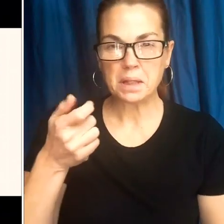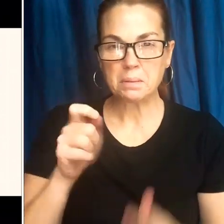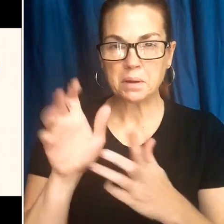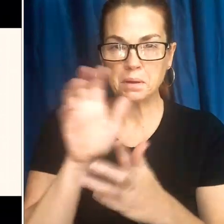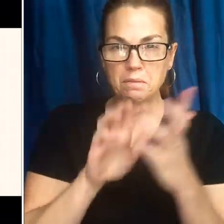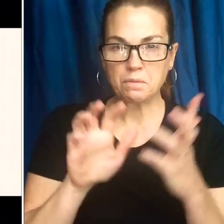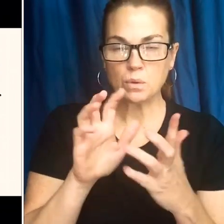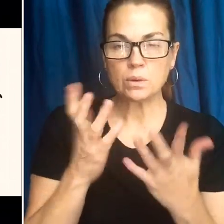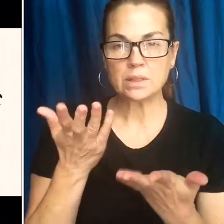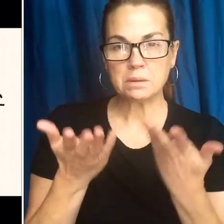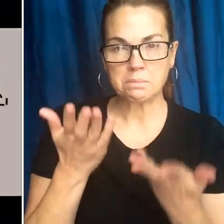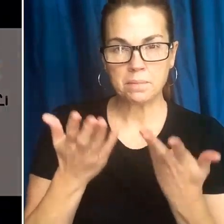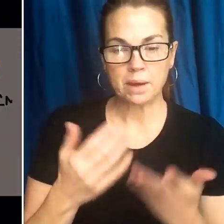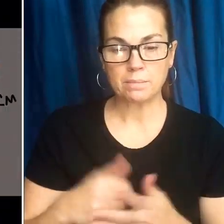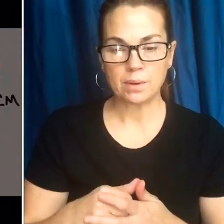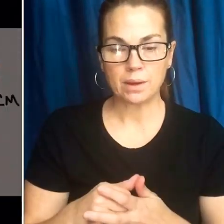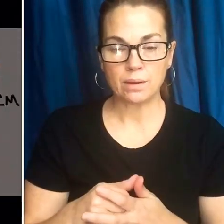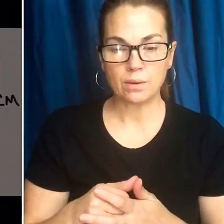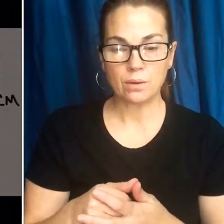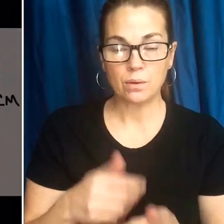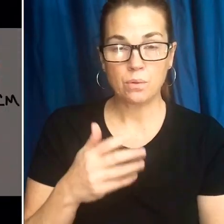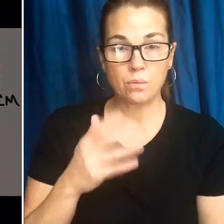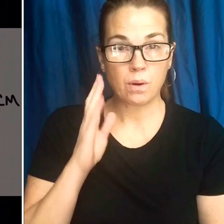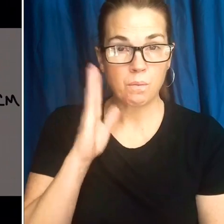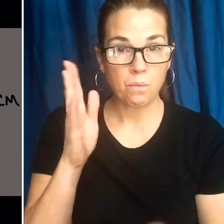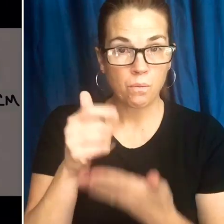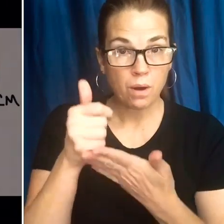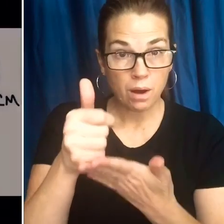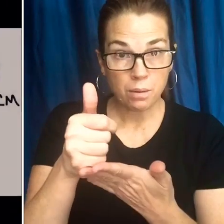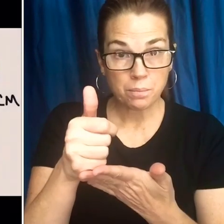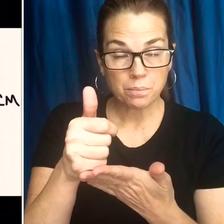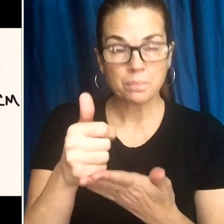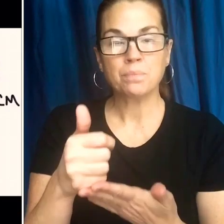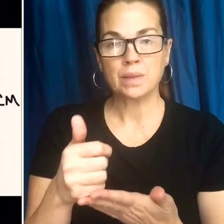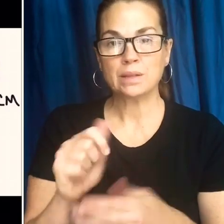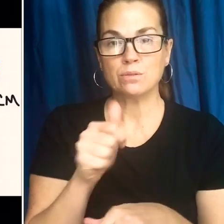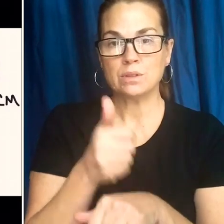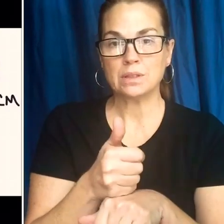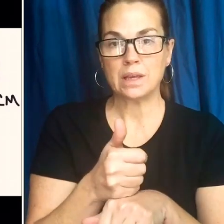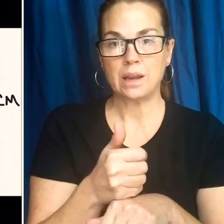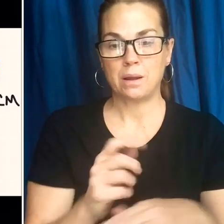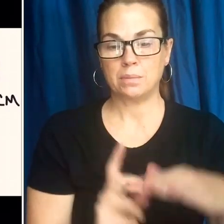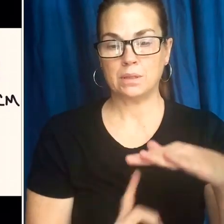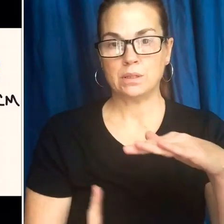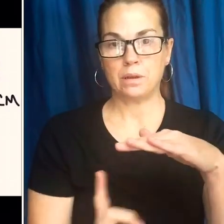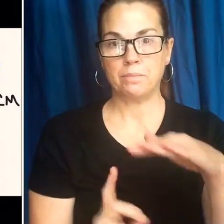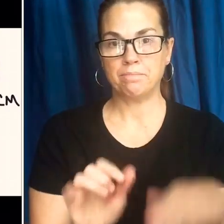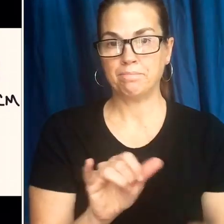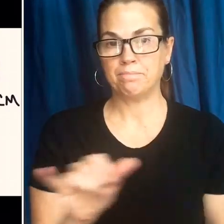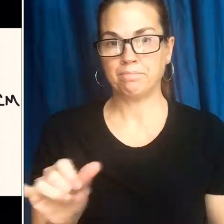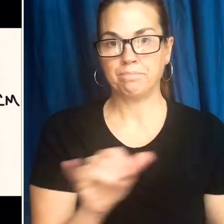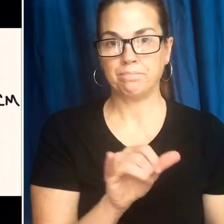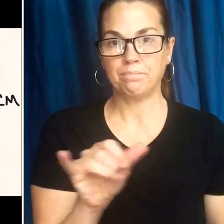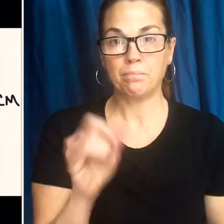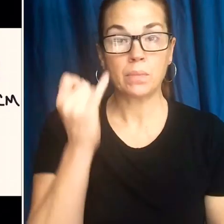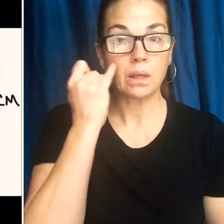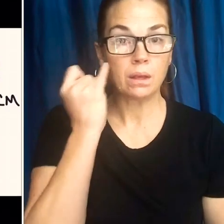the least common multiple to find a common denominator, I'm taking multiples of your